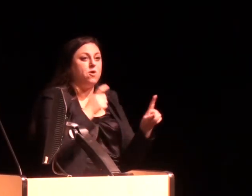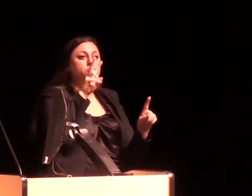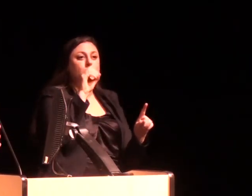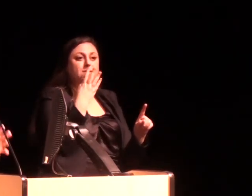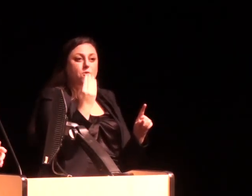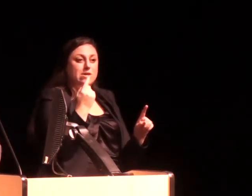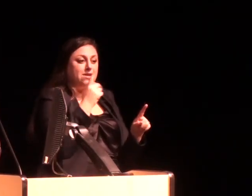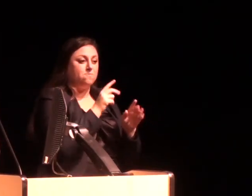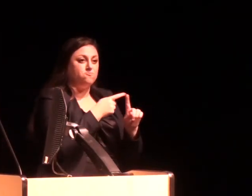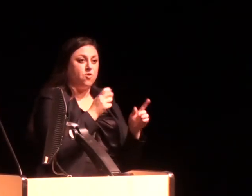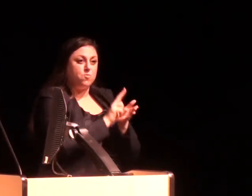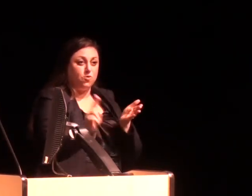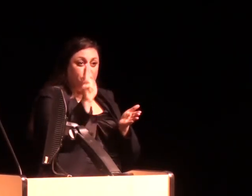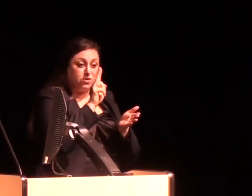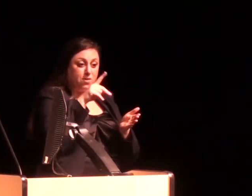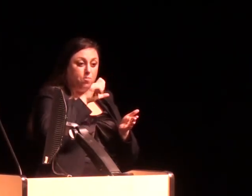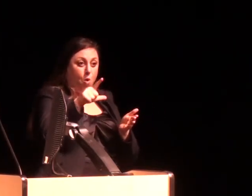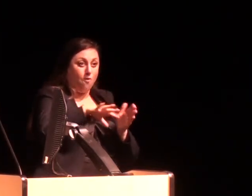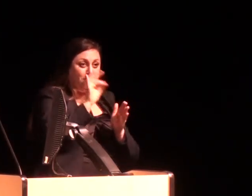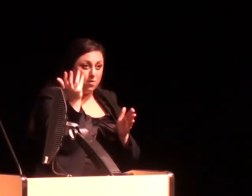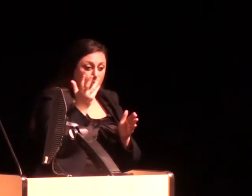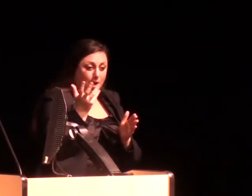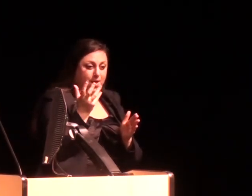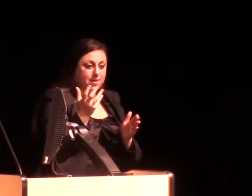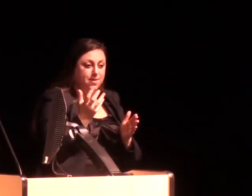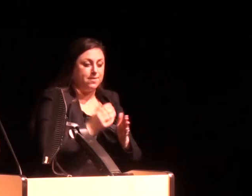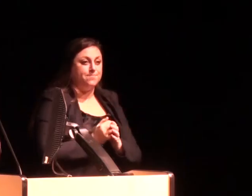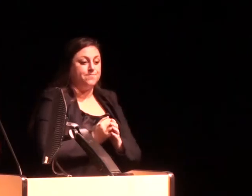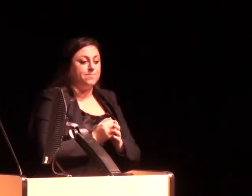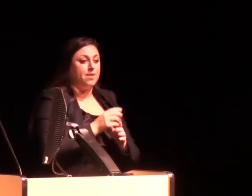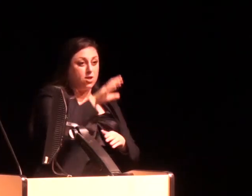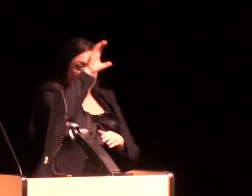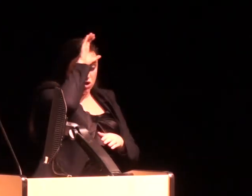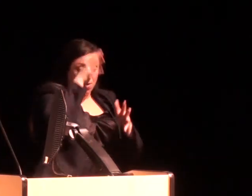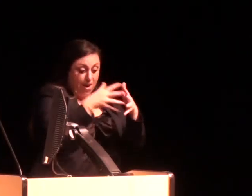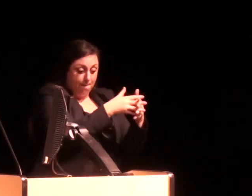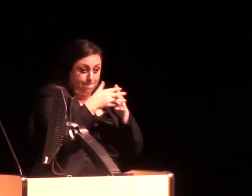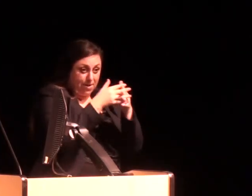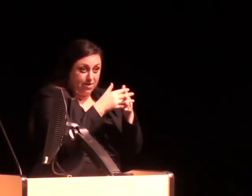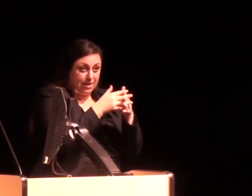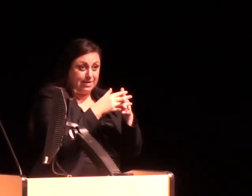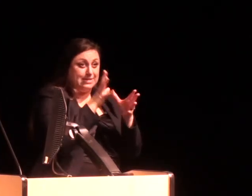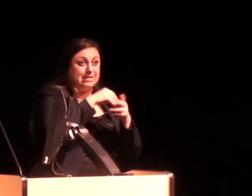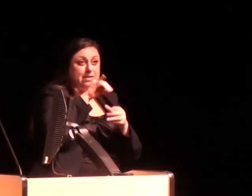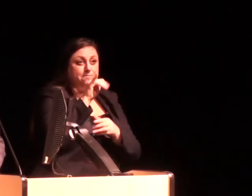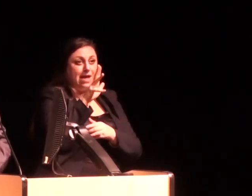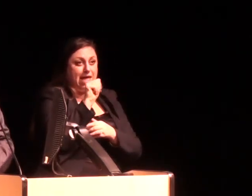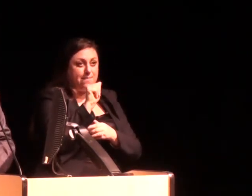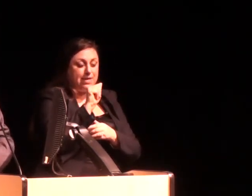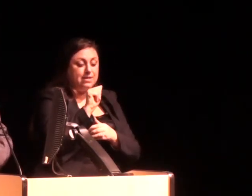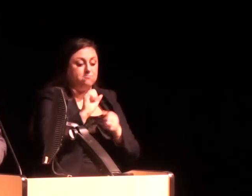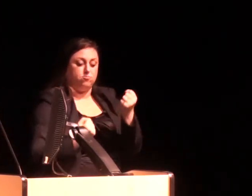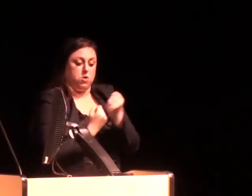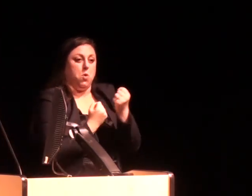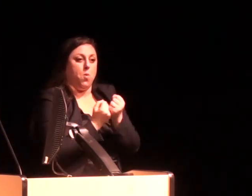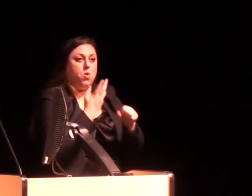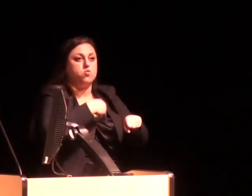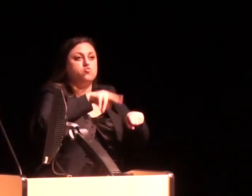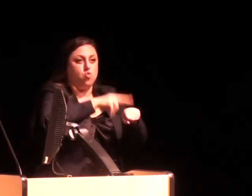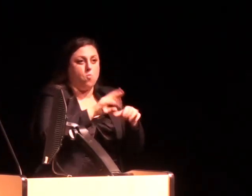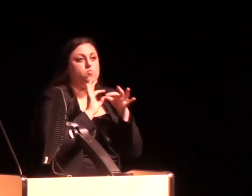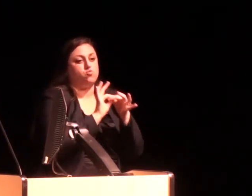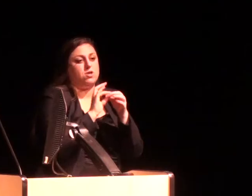2014 that said a poll finds a majority of Cuban Americans in Miami-Dade County support normalizing relations with Cuba,